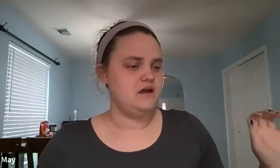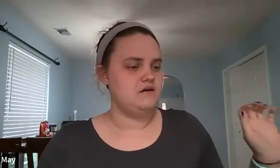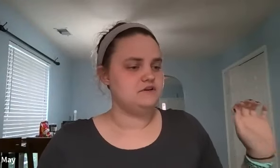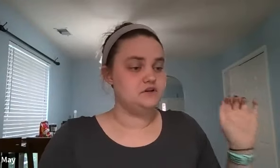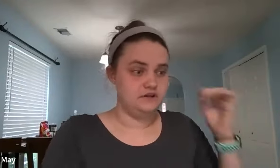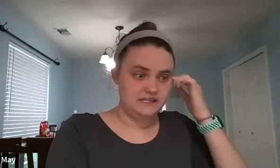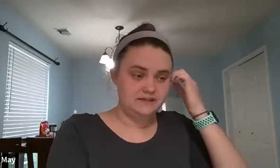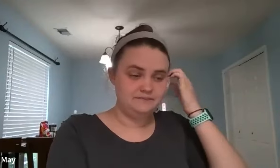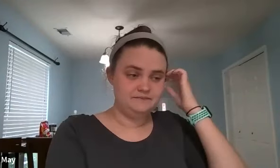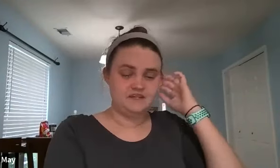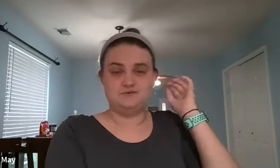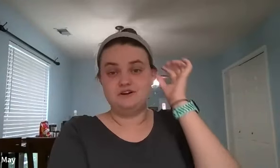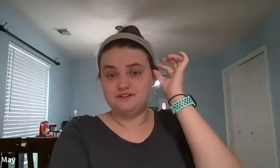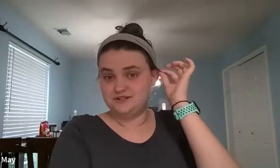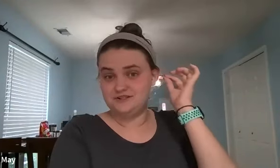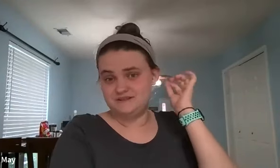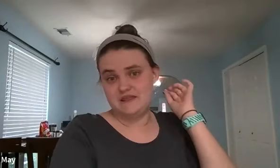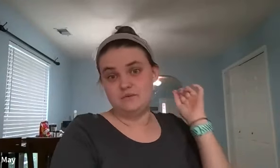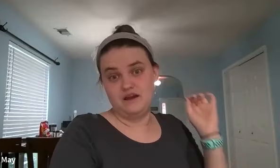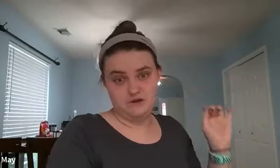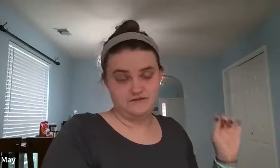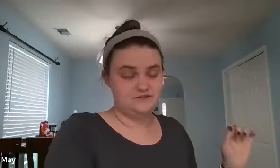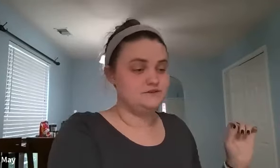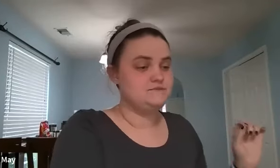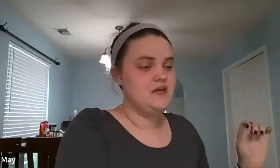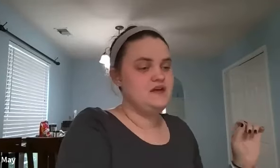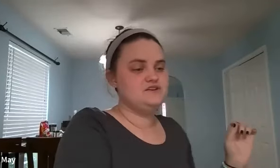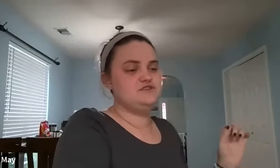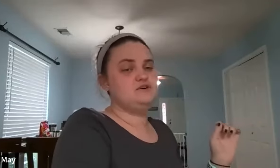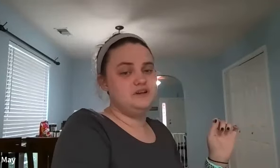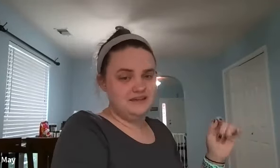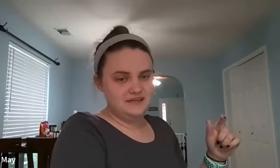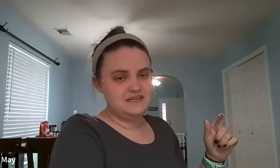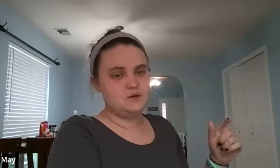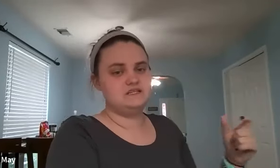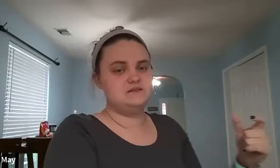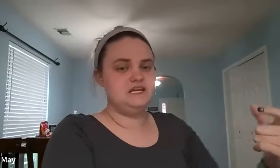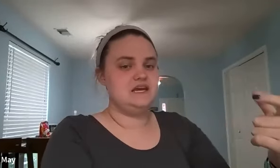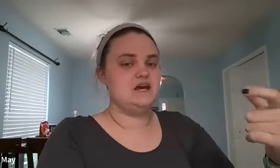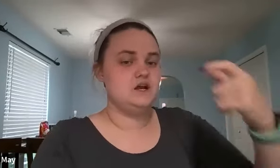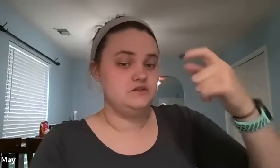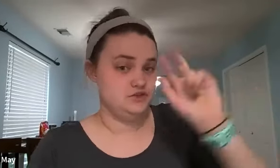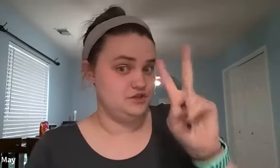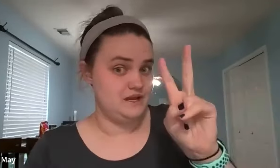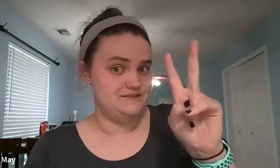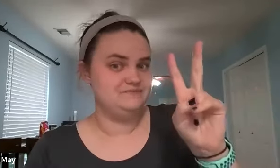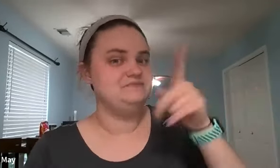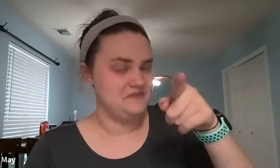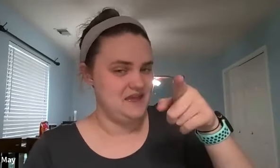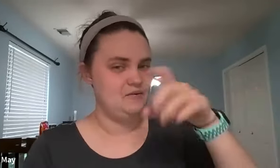have cookie, because we're on our desserts, and then we'll have breakfast foods. So cookie is going to be, there's 2 ways. One